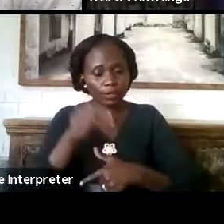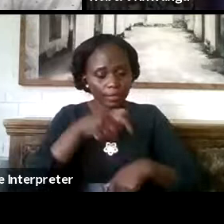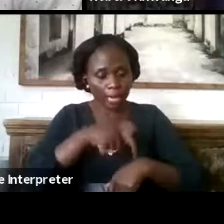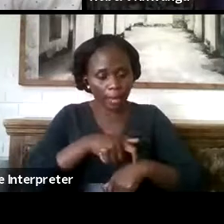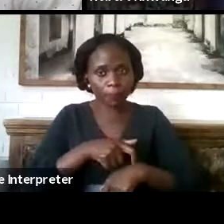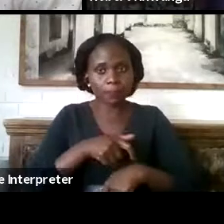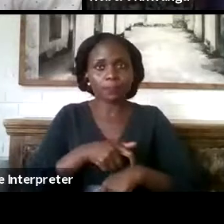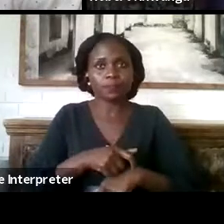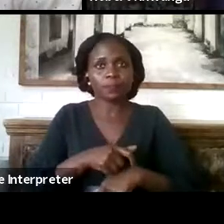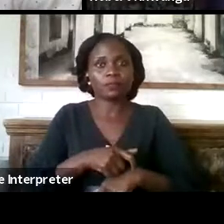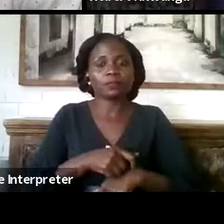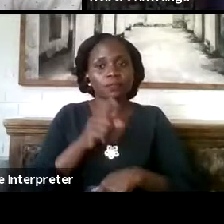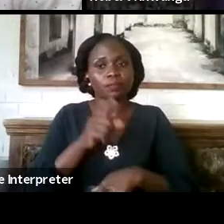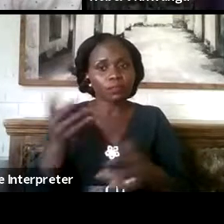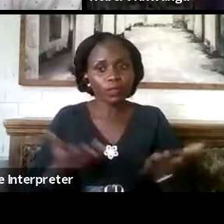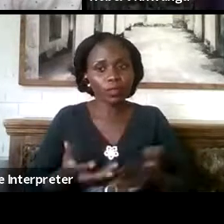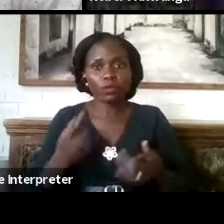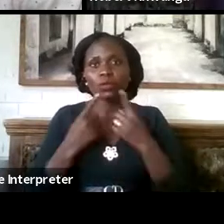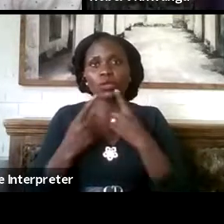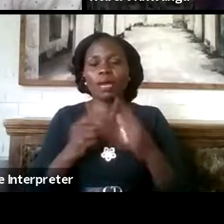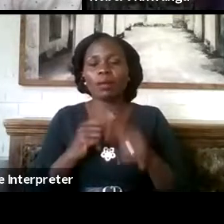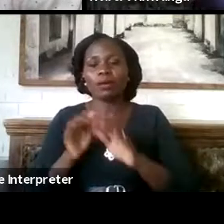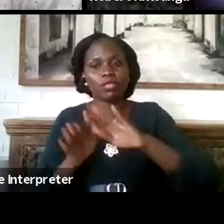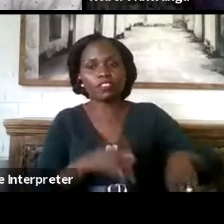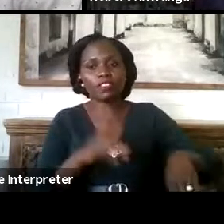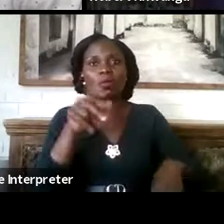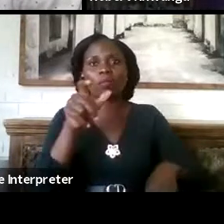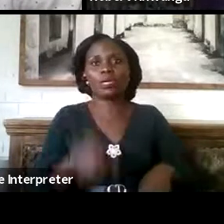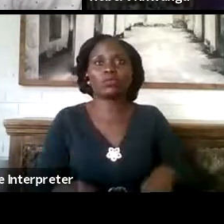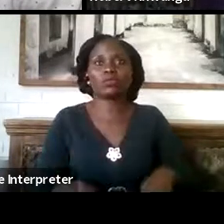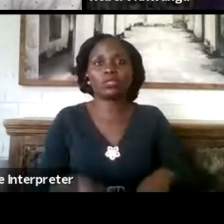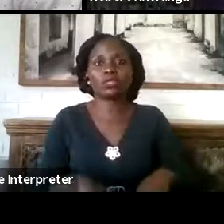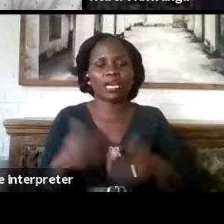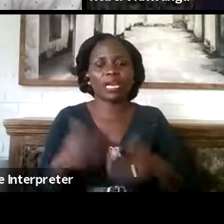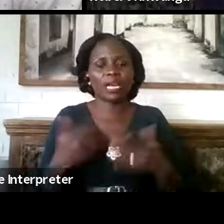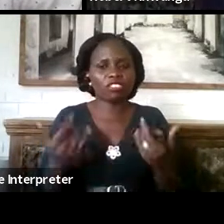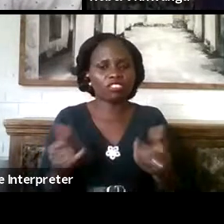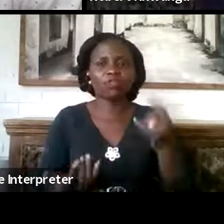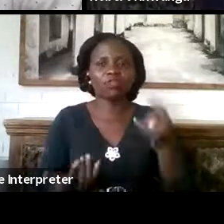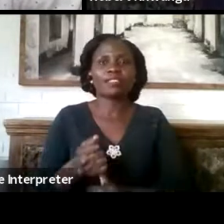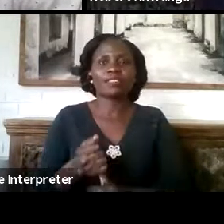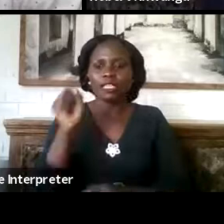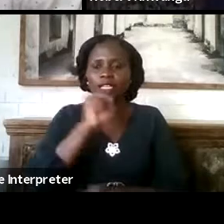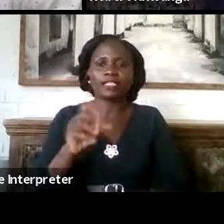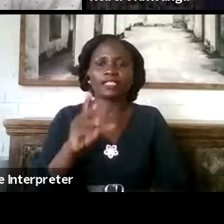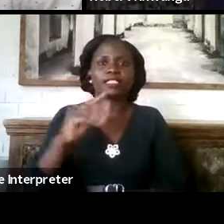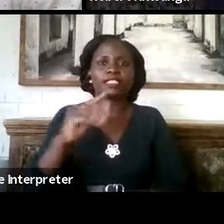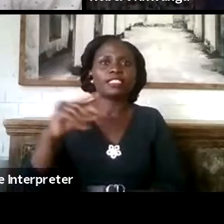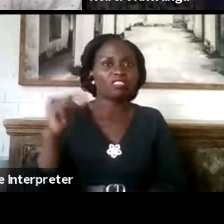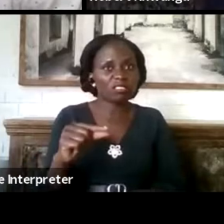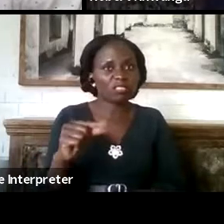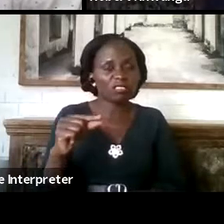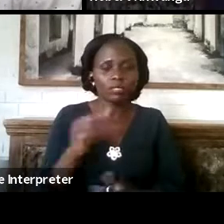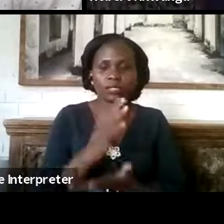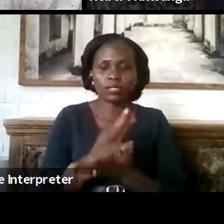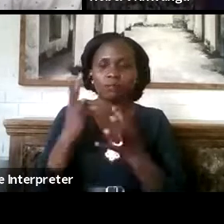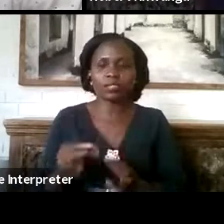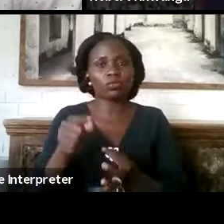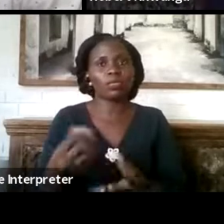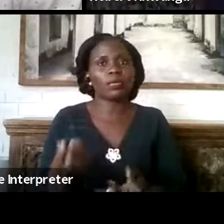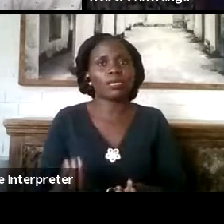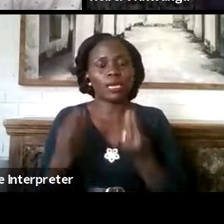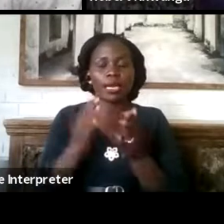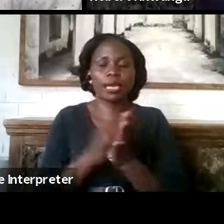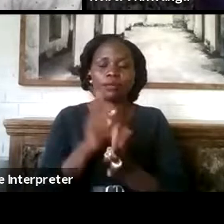of leaving no one behind and trying to achieve the SDG goals, that something will be done and people with disabilities will move to a